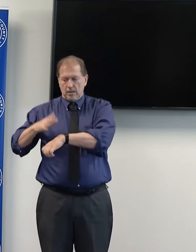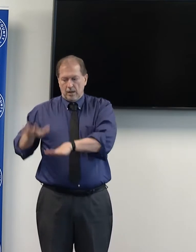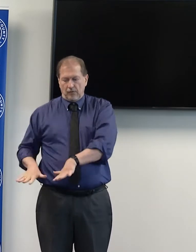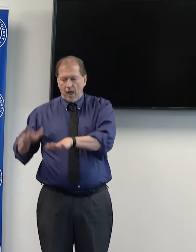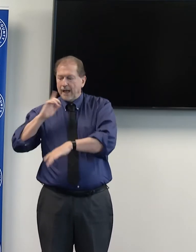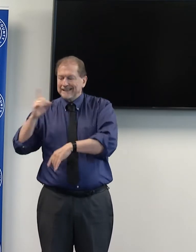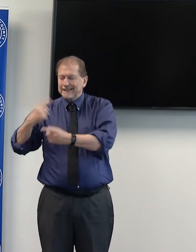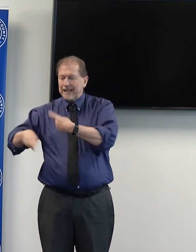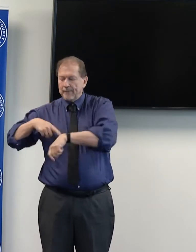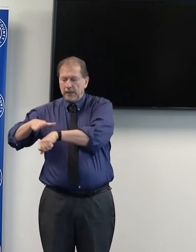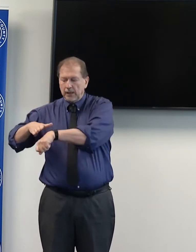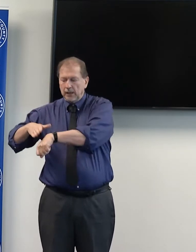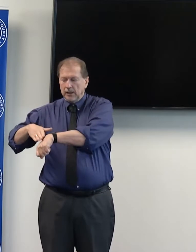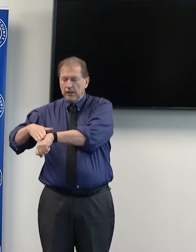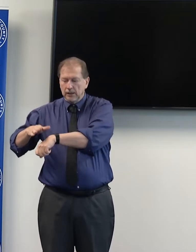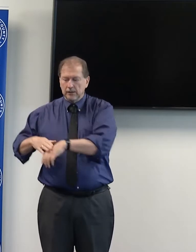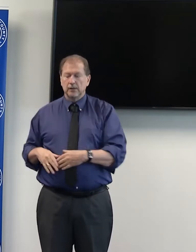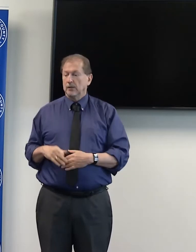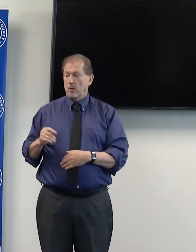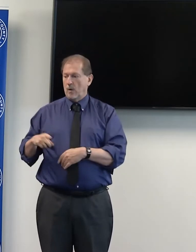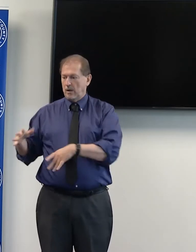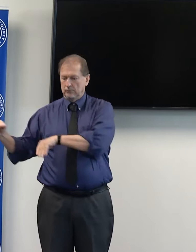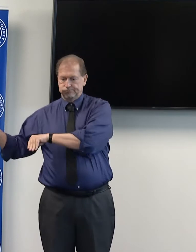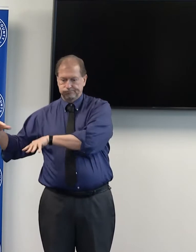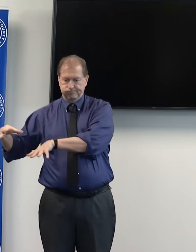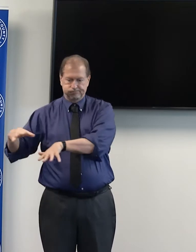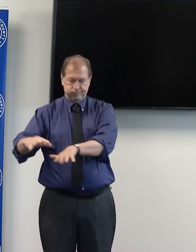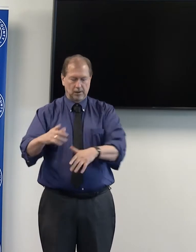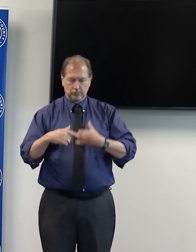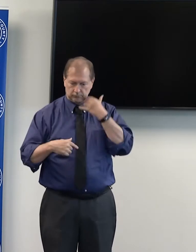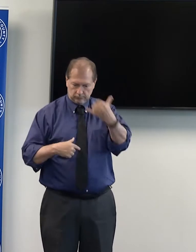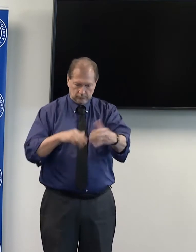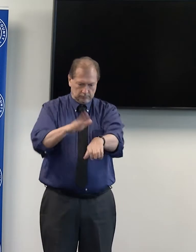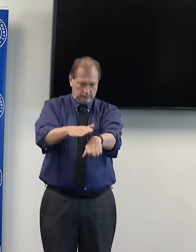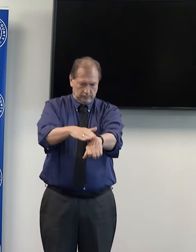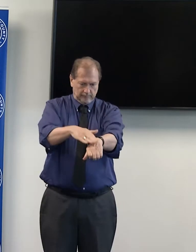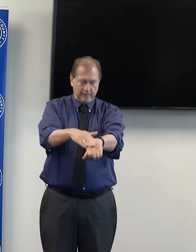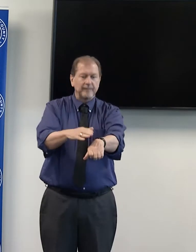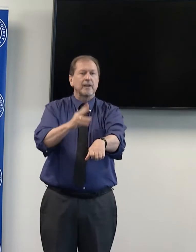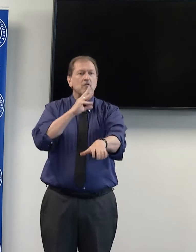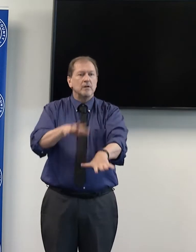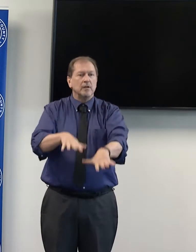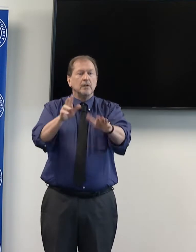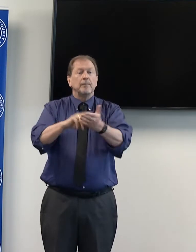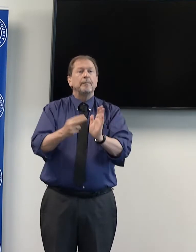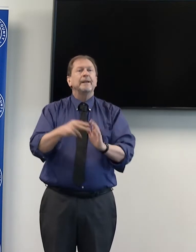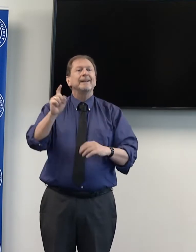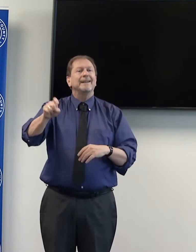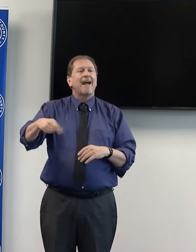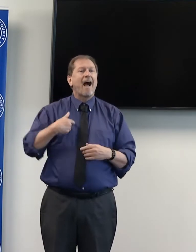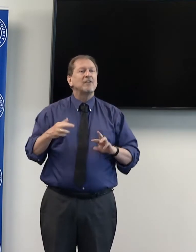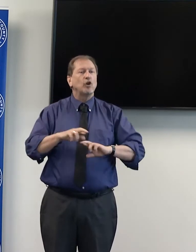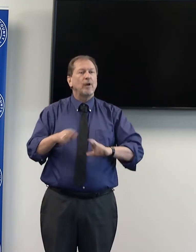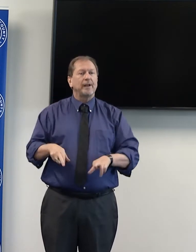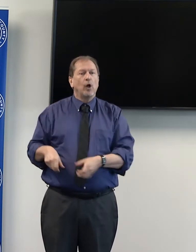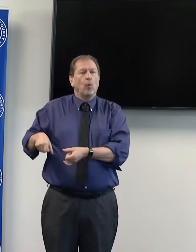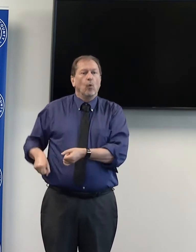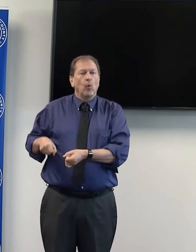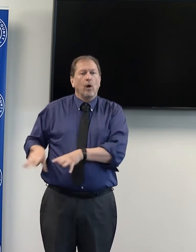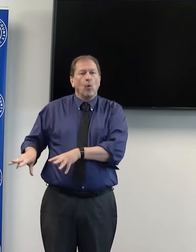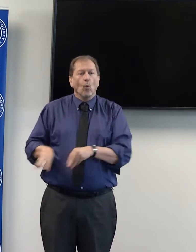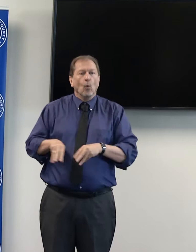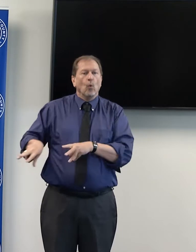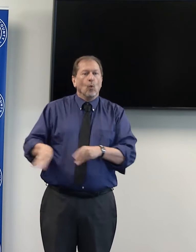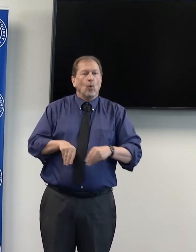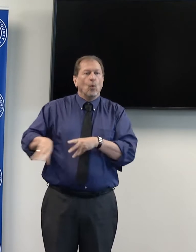them know that the water is headed their way and how can we help. We have pumps at the ready. We have sandbags at the ready. Can we bring them to you? We do